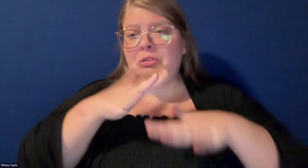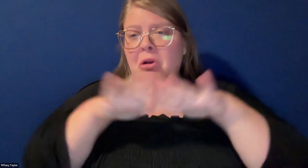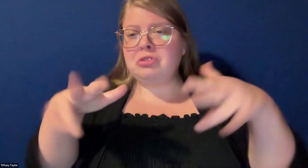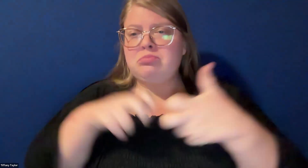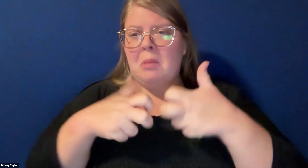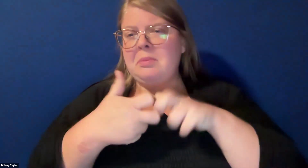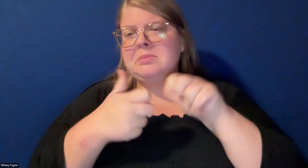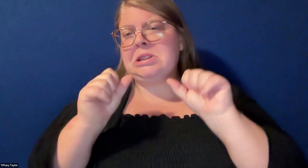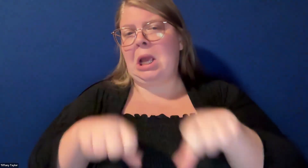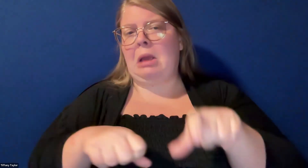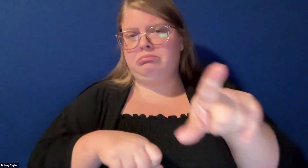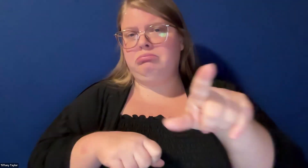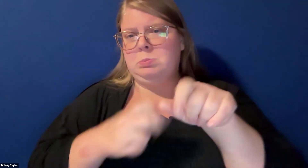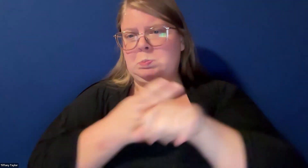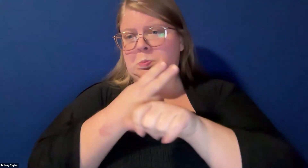And now if I go into